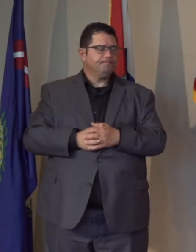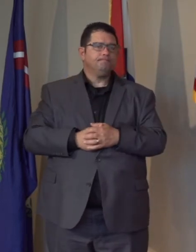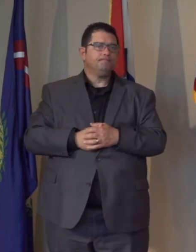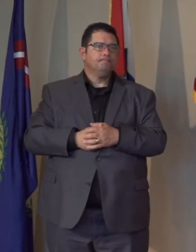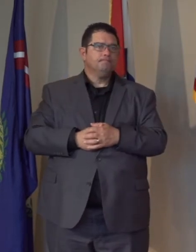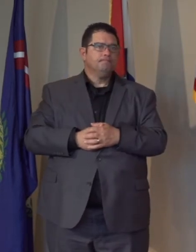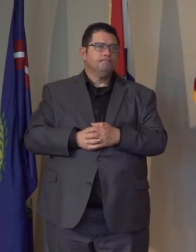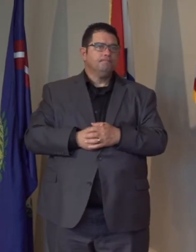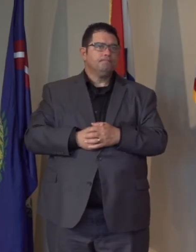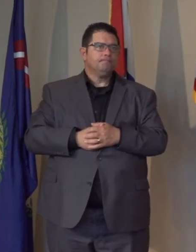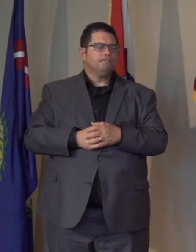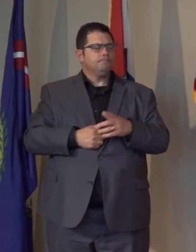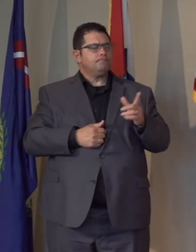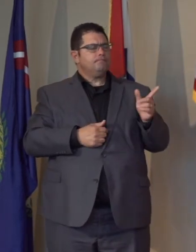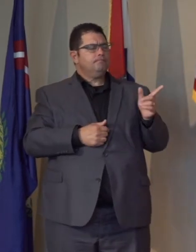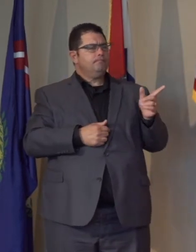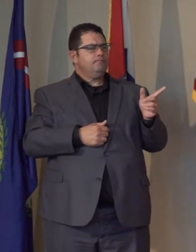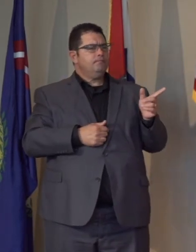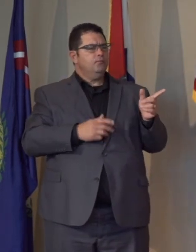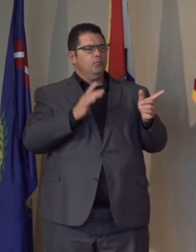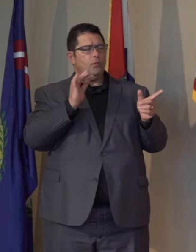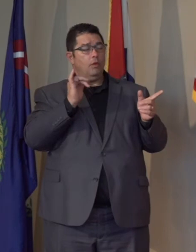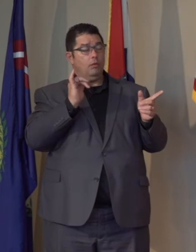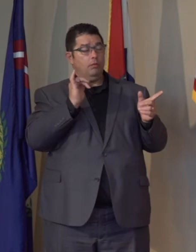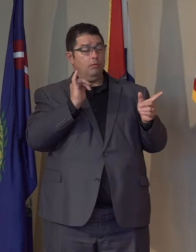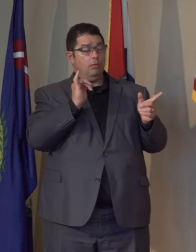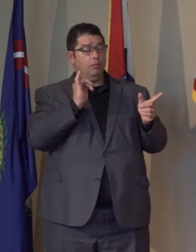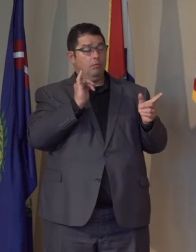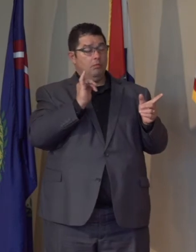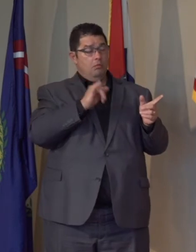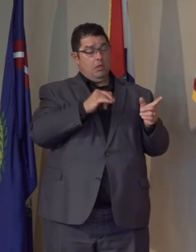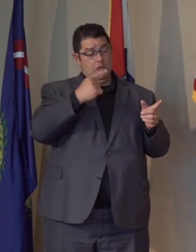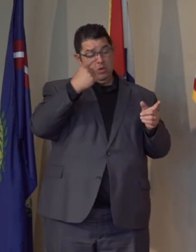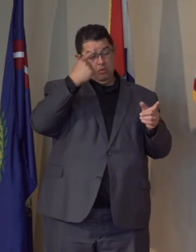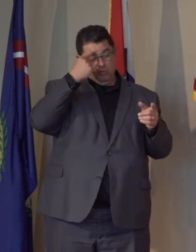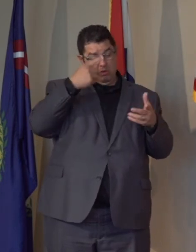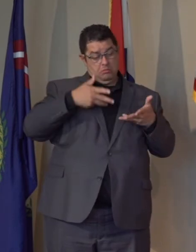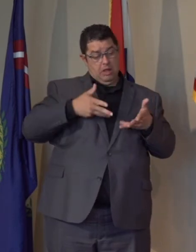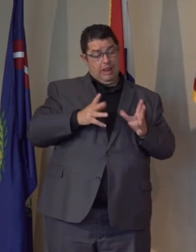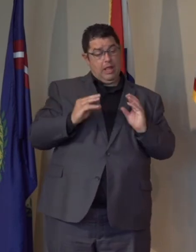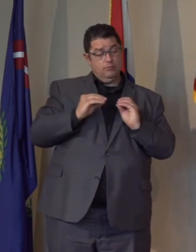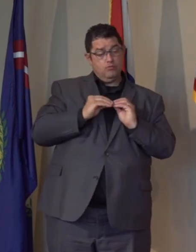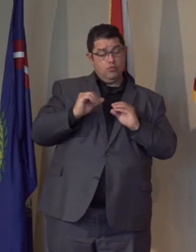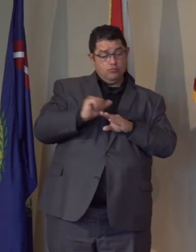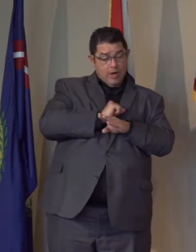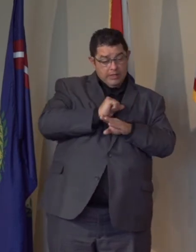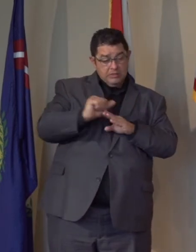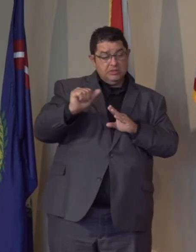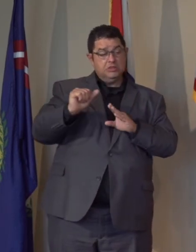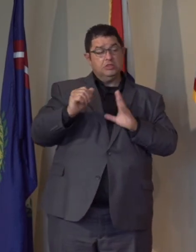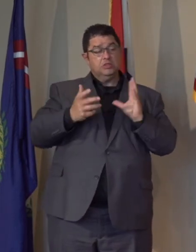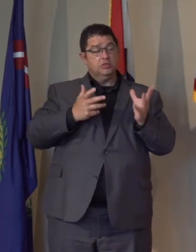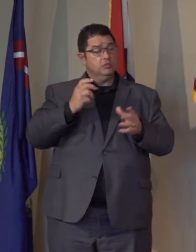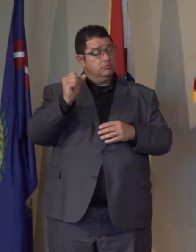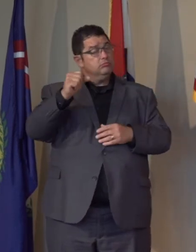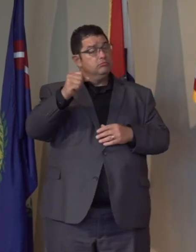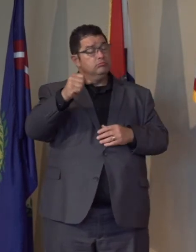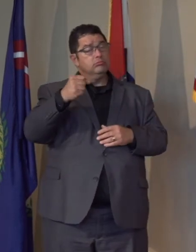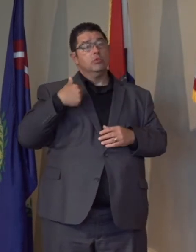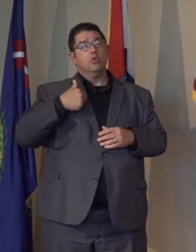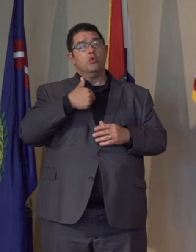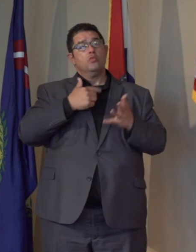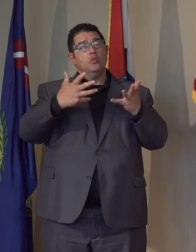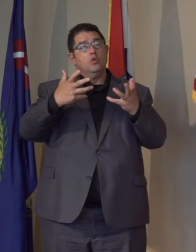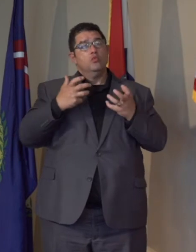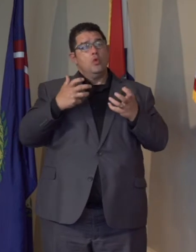So does that, in your mind, open up the door a little bit to more practices and scrimmages? Oh yeah, it's important. Yeah, we want to